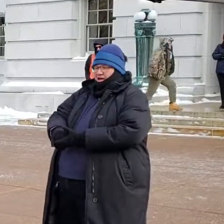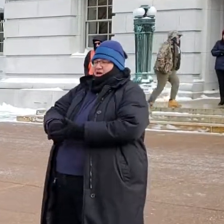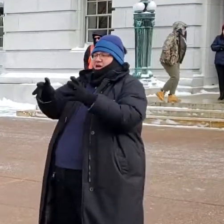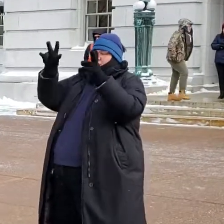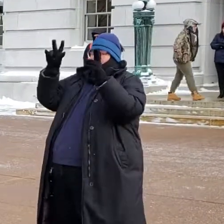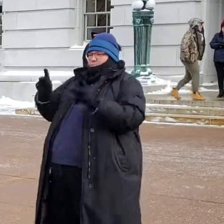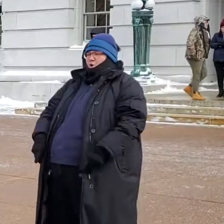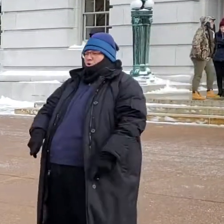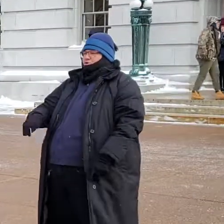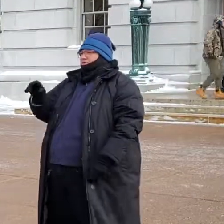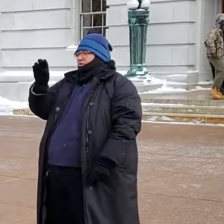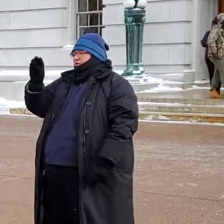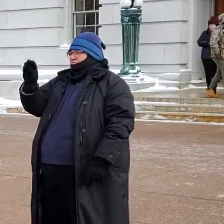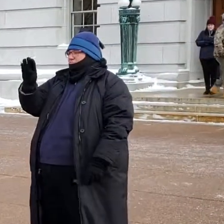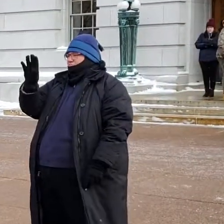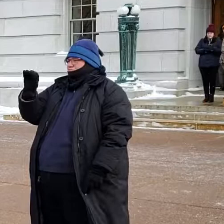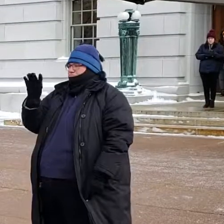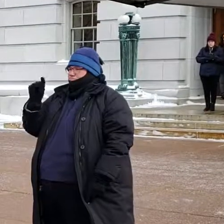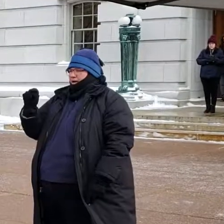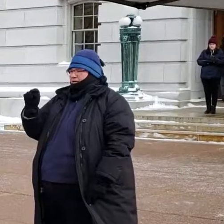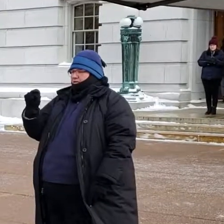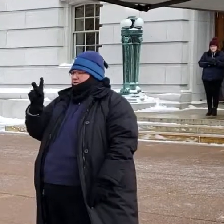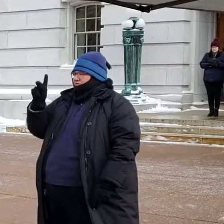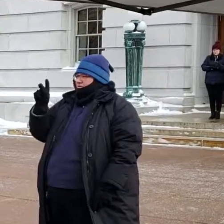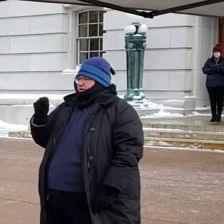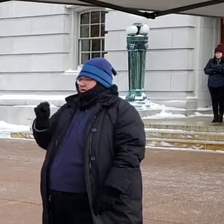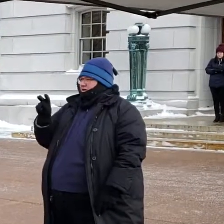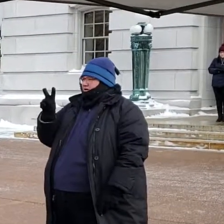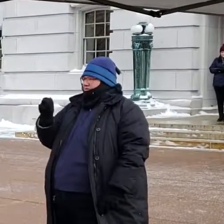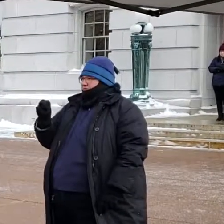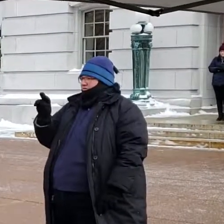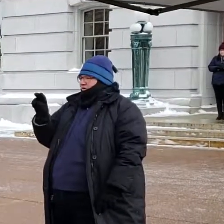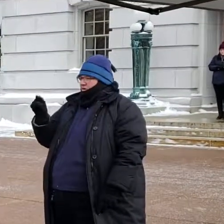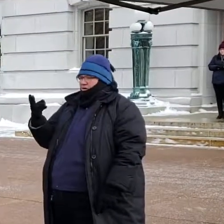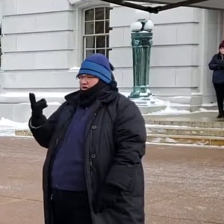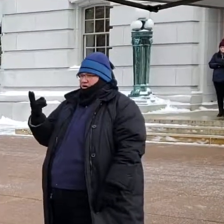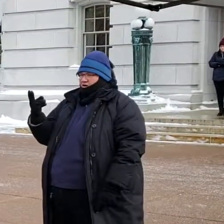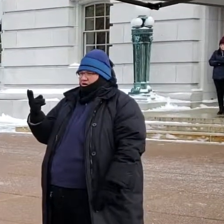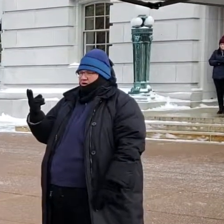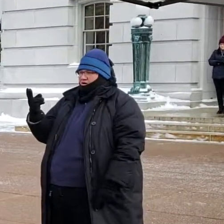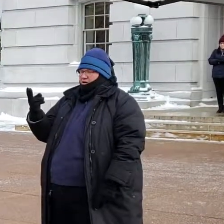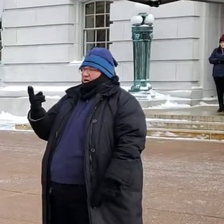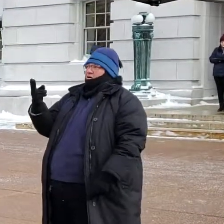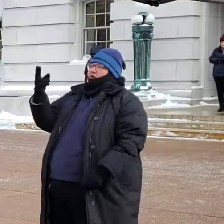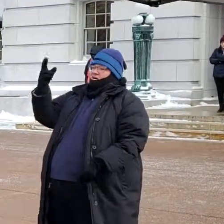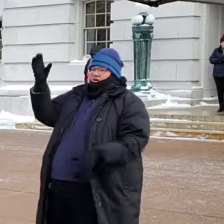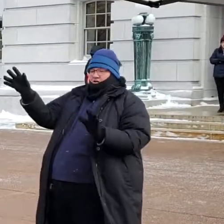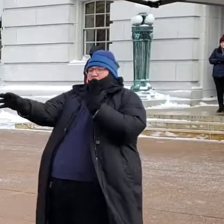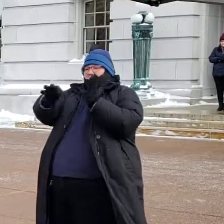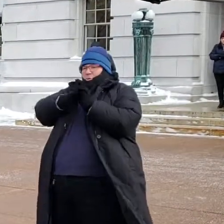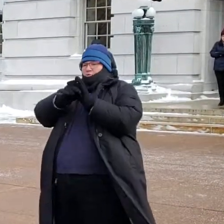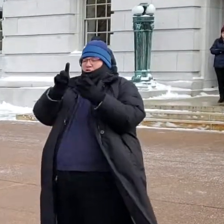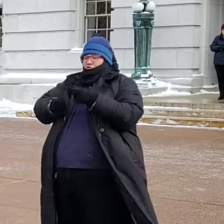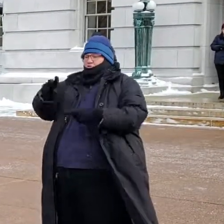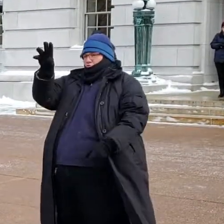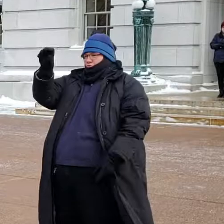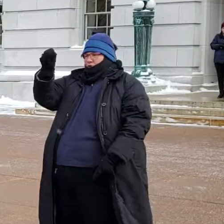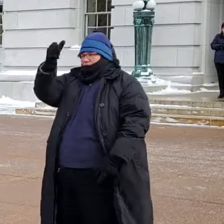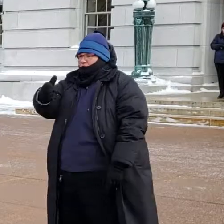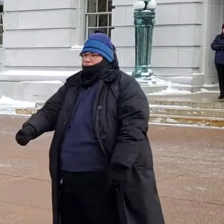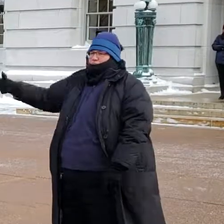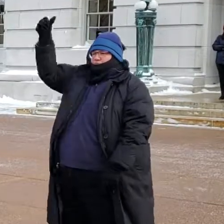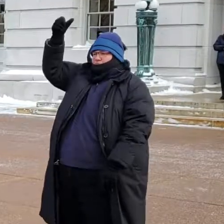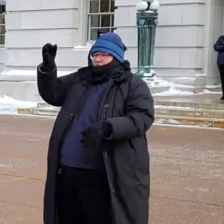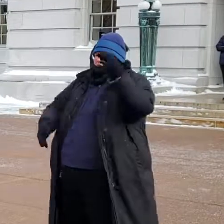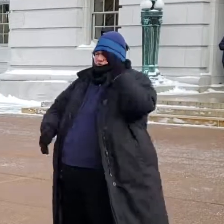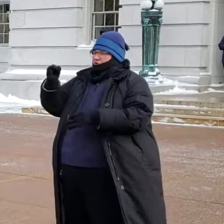life. I say enough is enough. Let's make 2019 a year of fighting back.